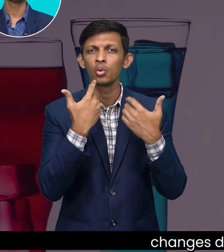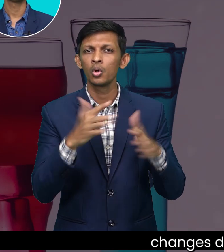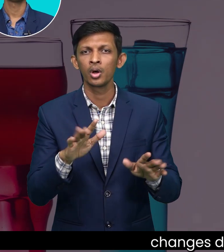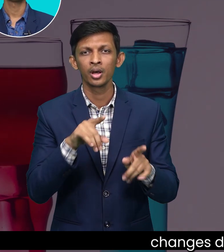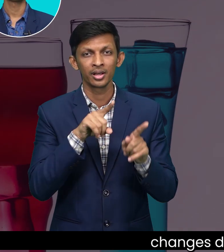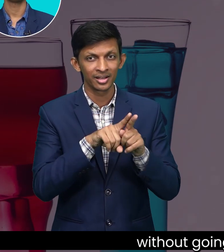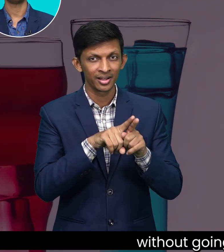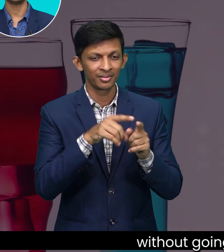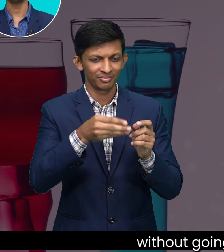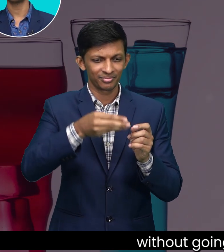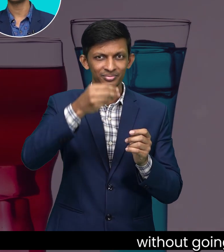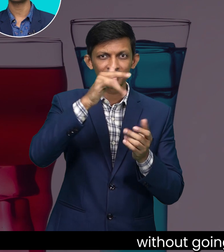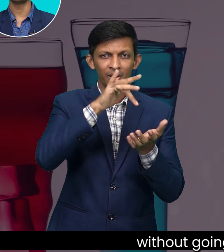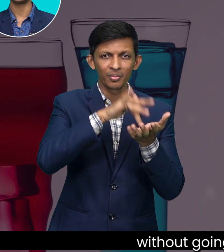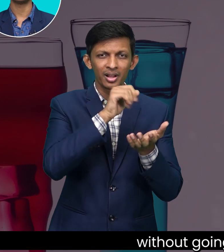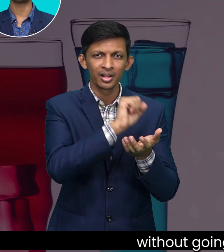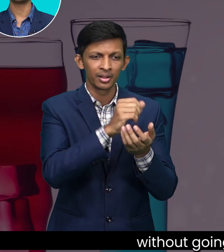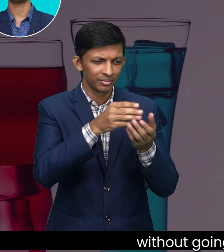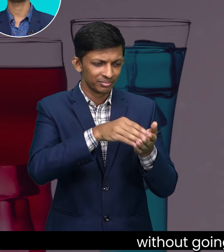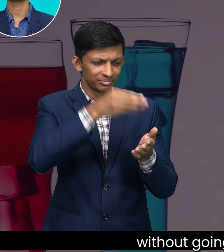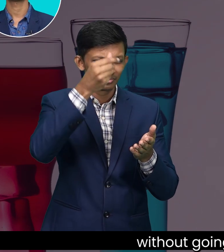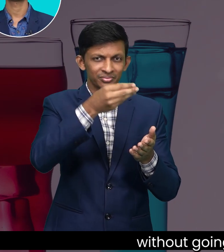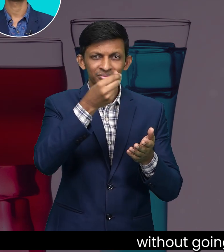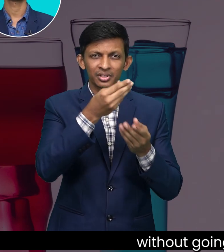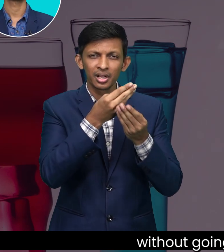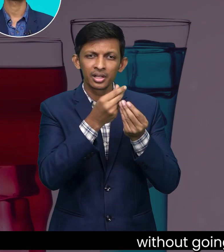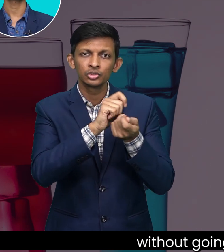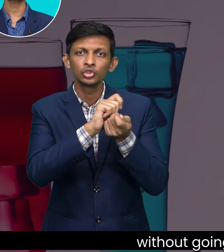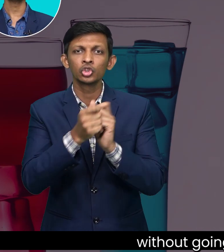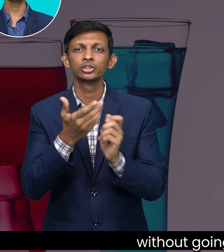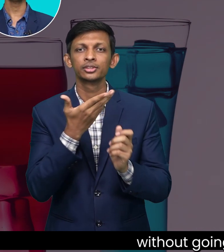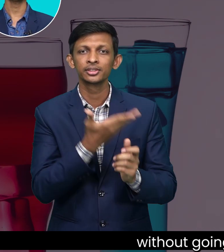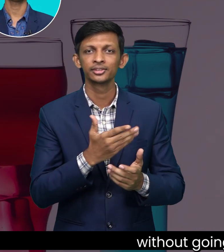solid without going to the liquid state.